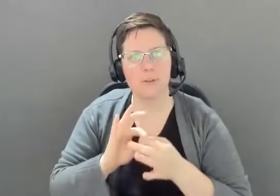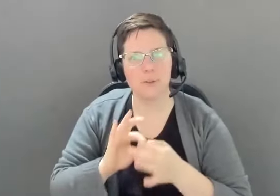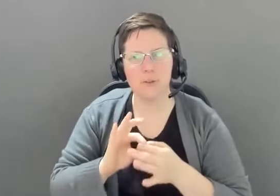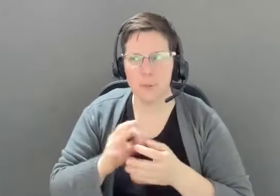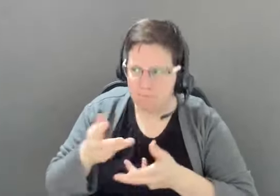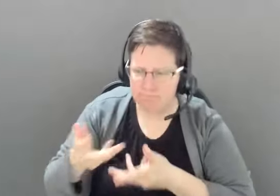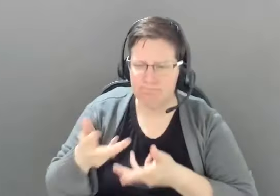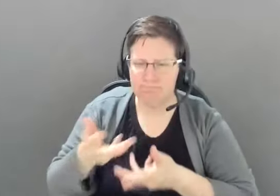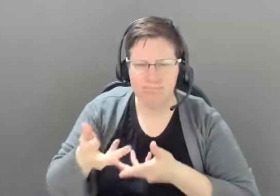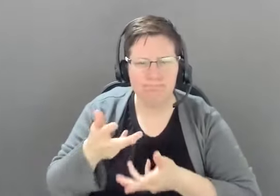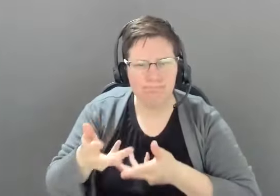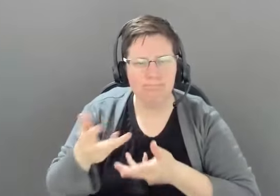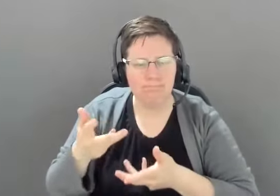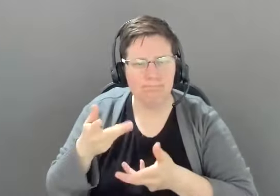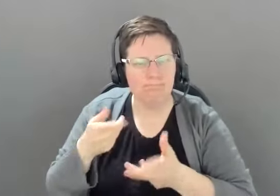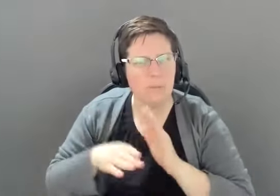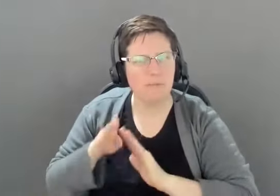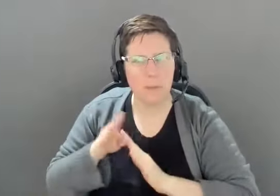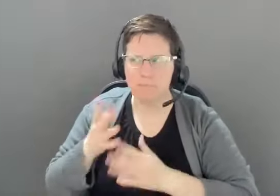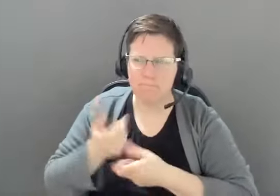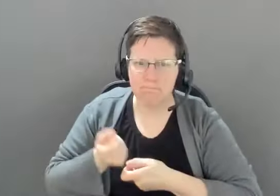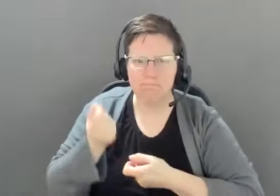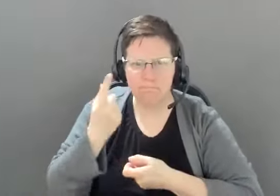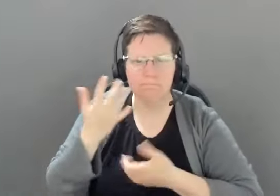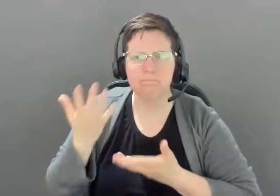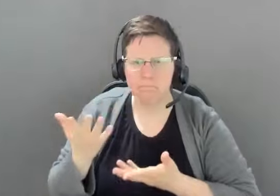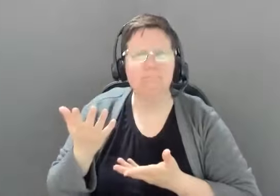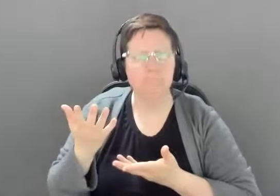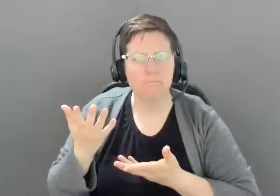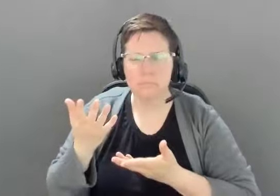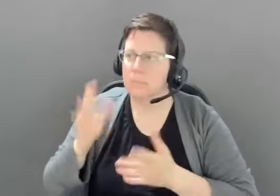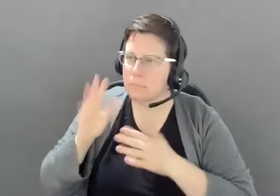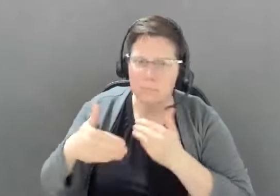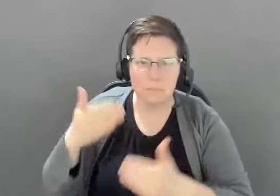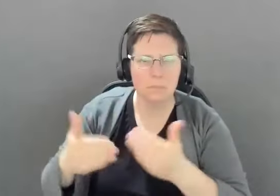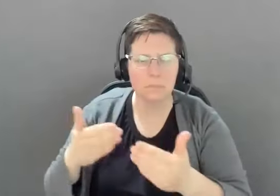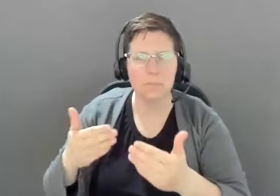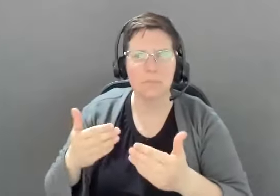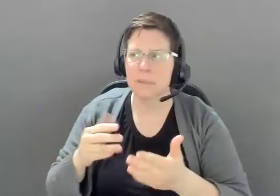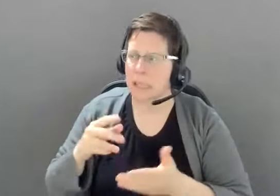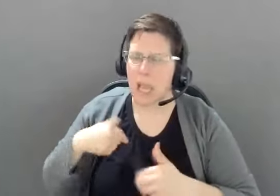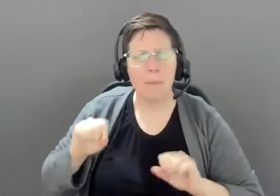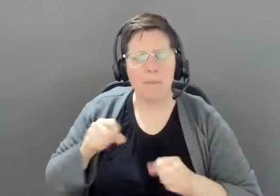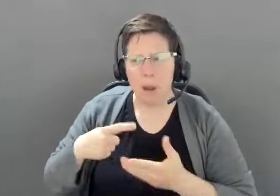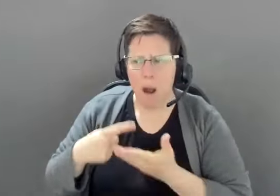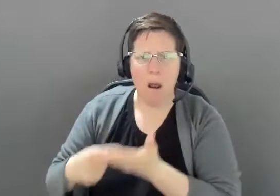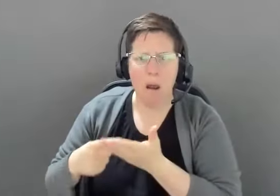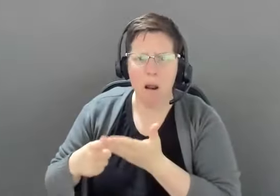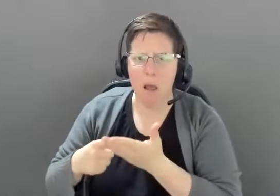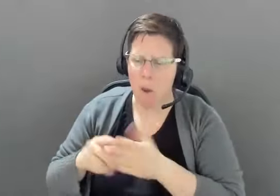and that we would be able to, build trust with, have open communication with, that we